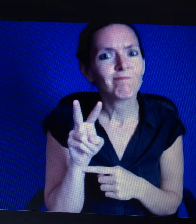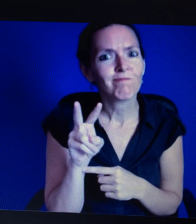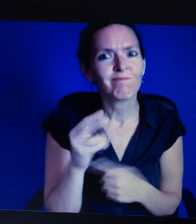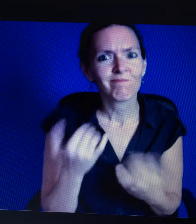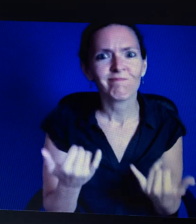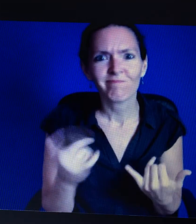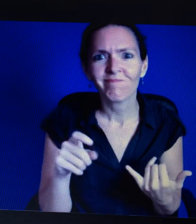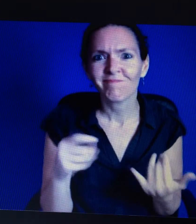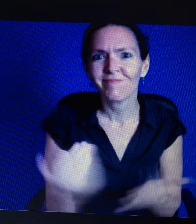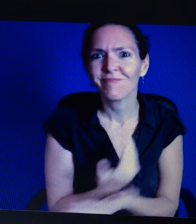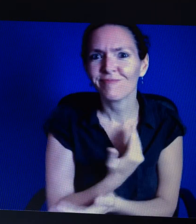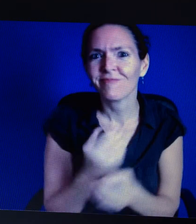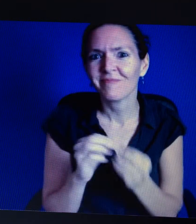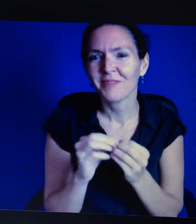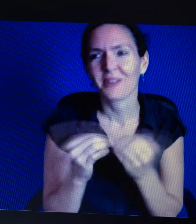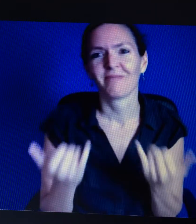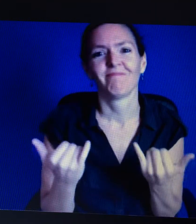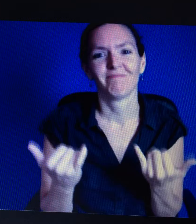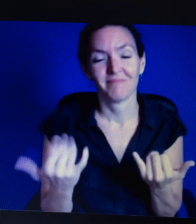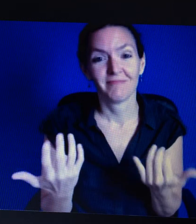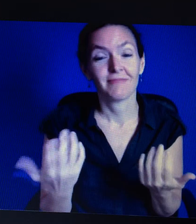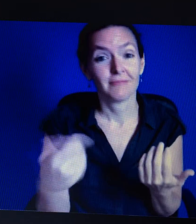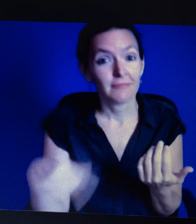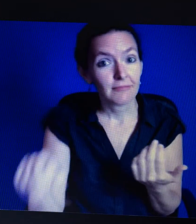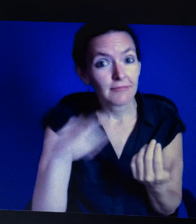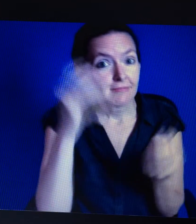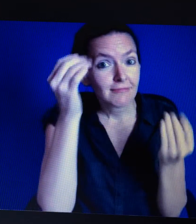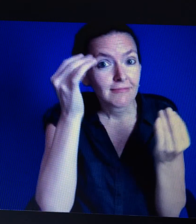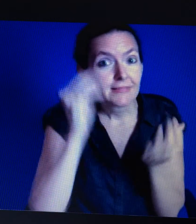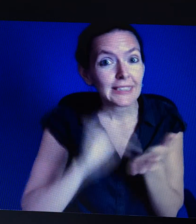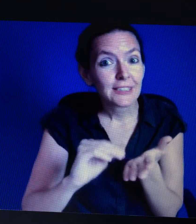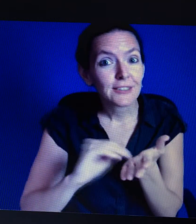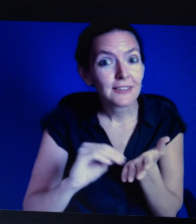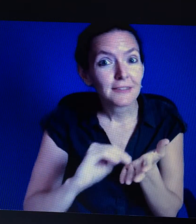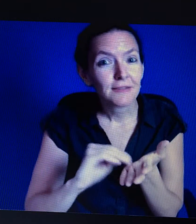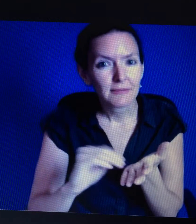It was printed in 1992. It's not new today,